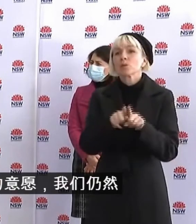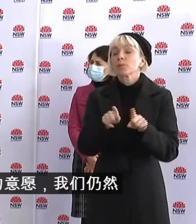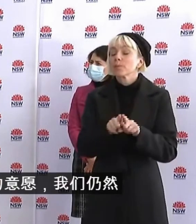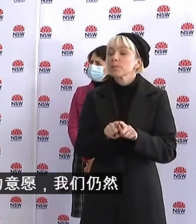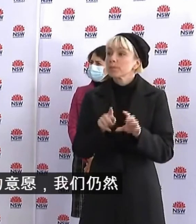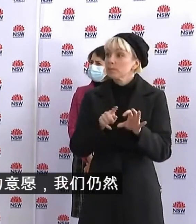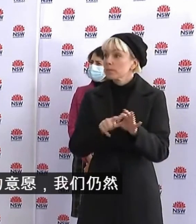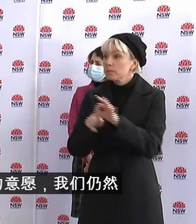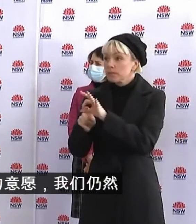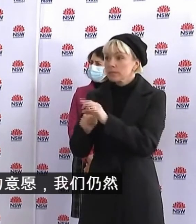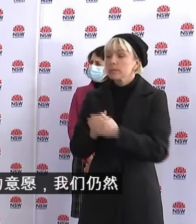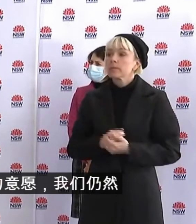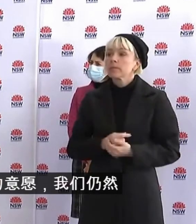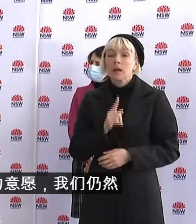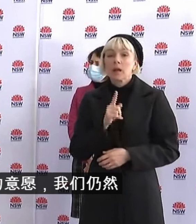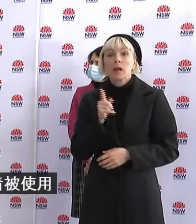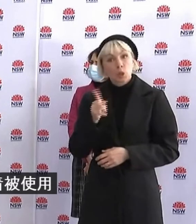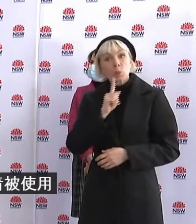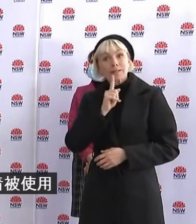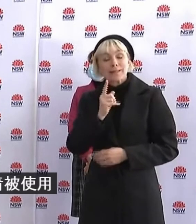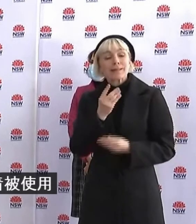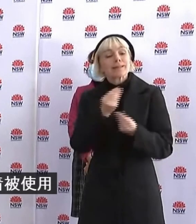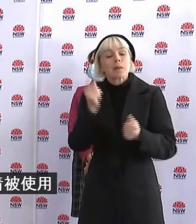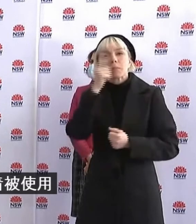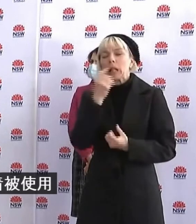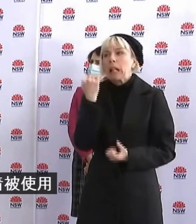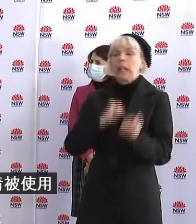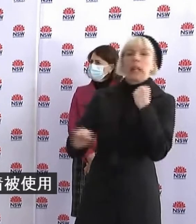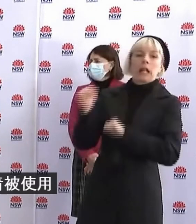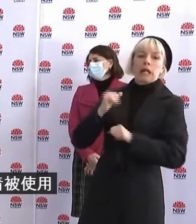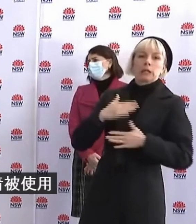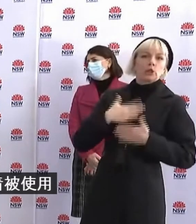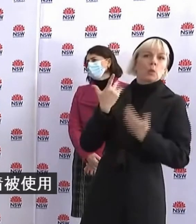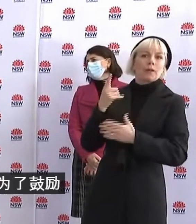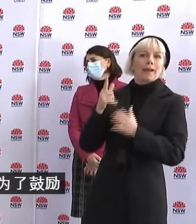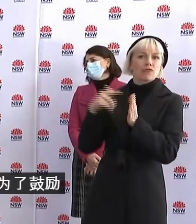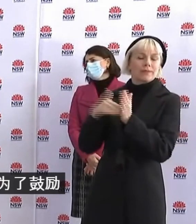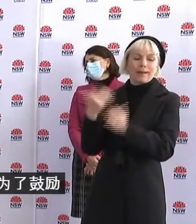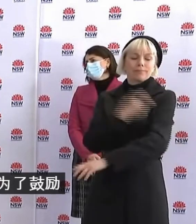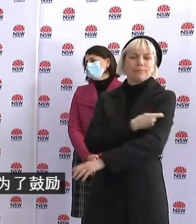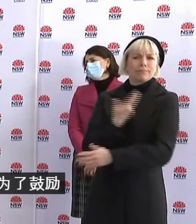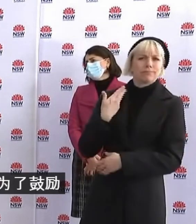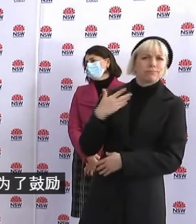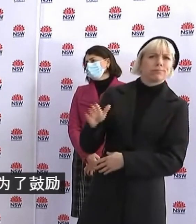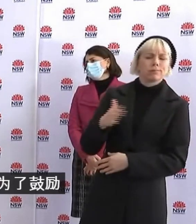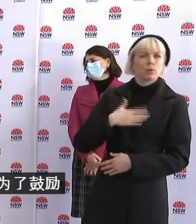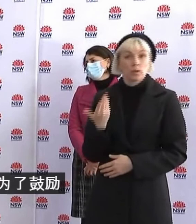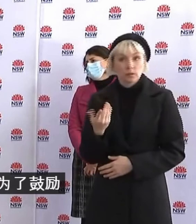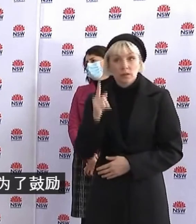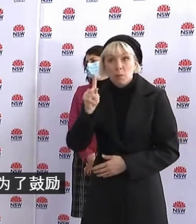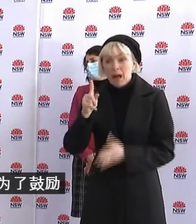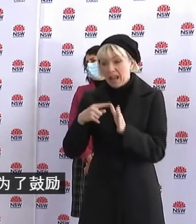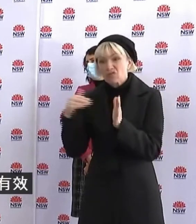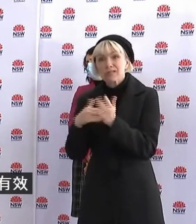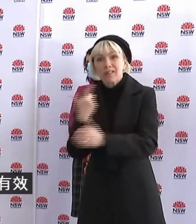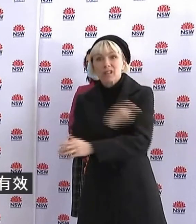you've raised the unwillingness of people to get AstraZeneca. We've still got so much there sitting there waiting to be used. It would seem that the federal government's ad